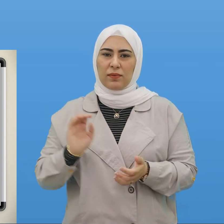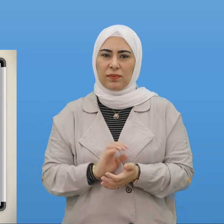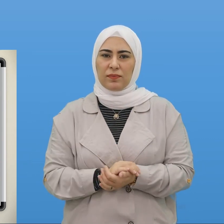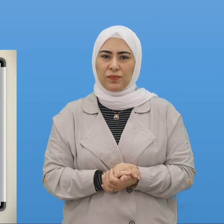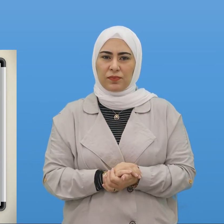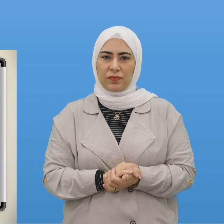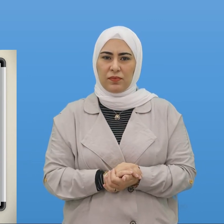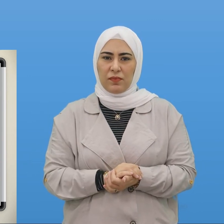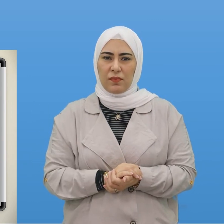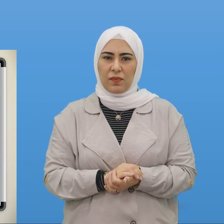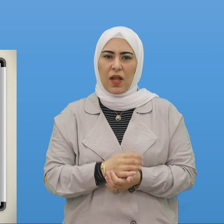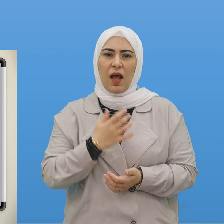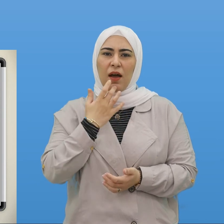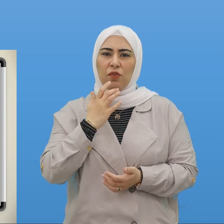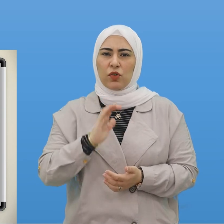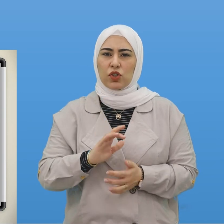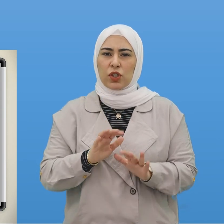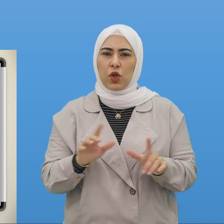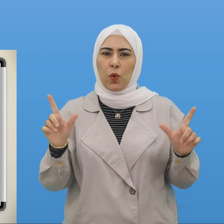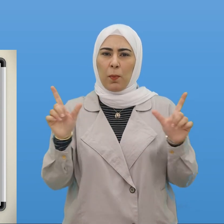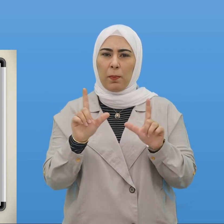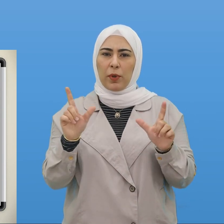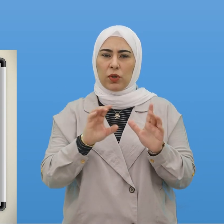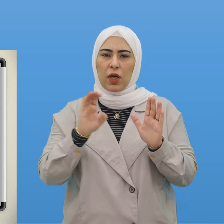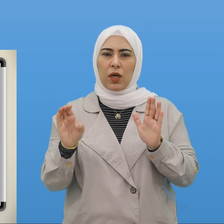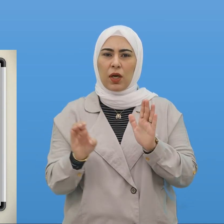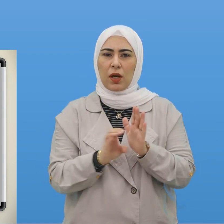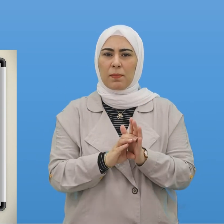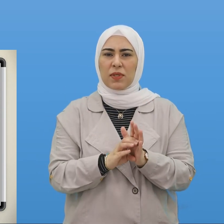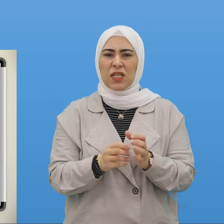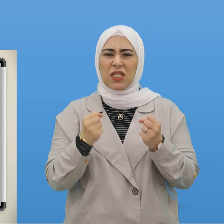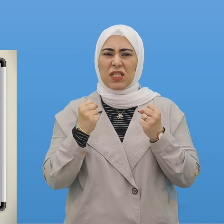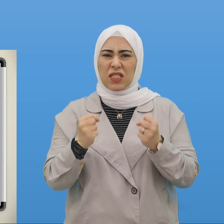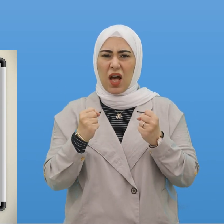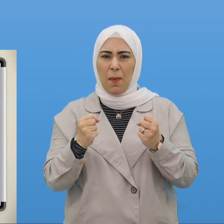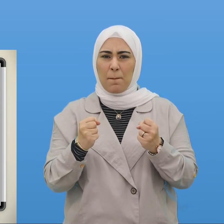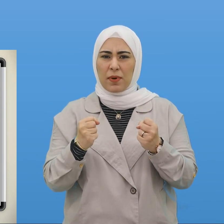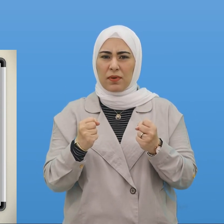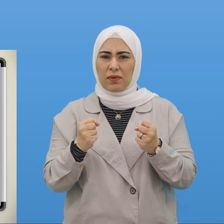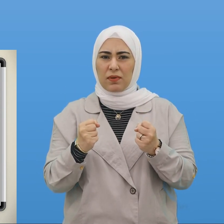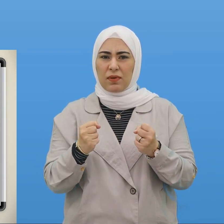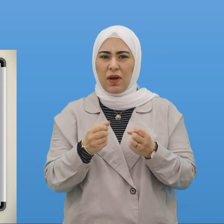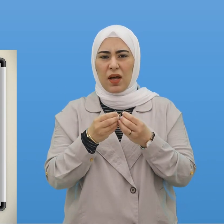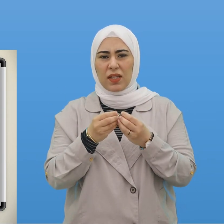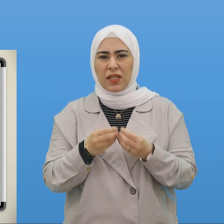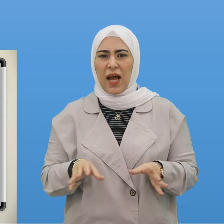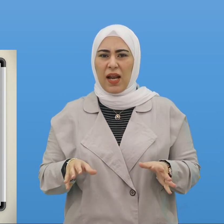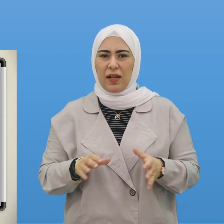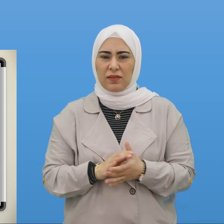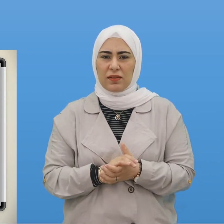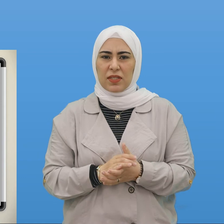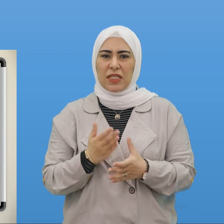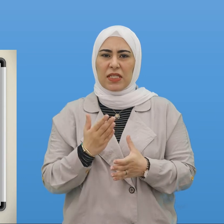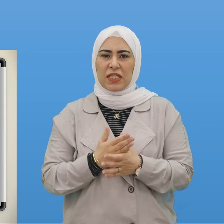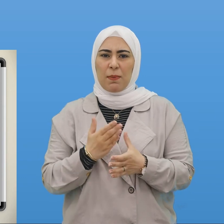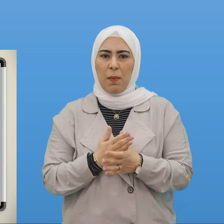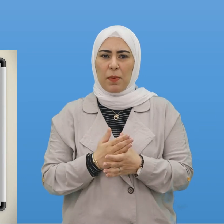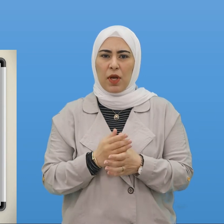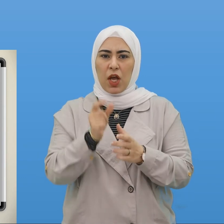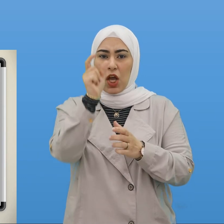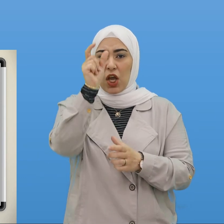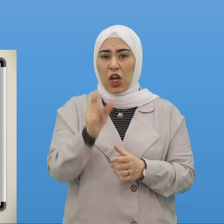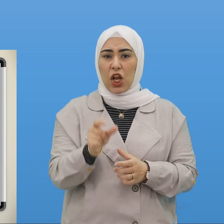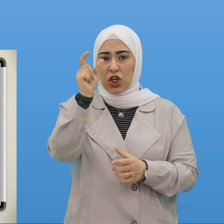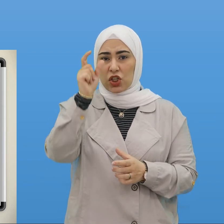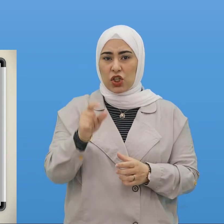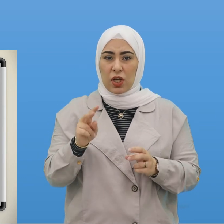Unfortunately, computer crimes are often more difficult to solve than traditional crimes because the criminals are invisible and their